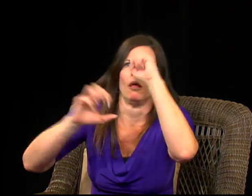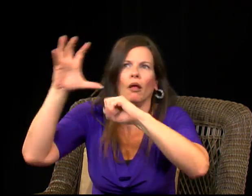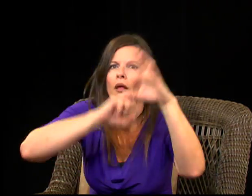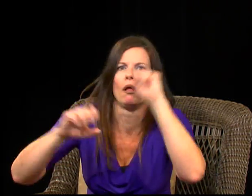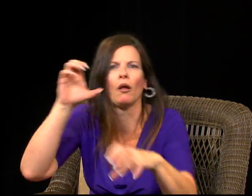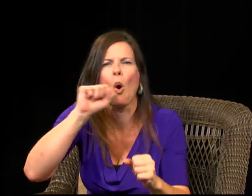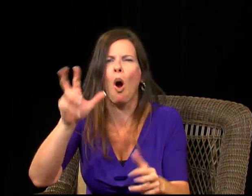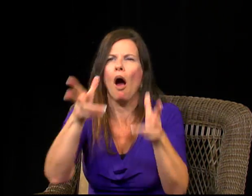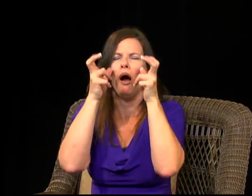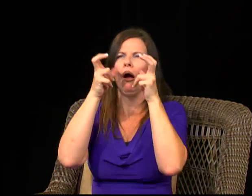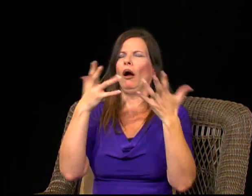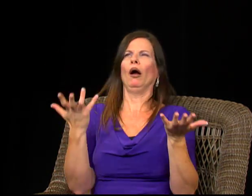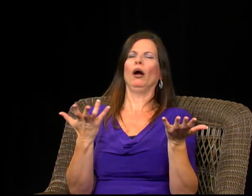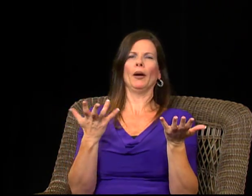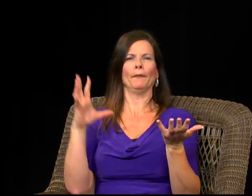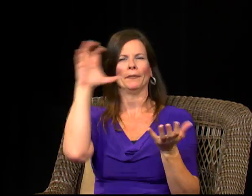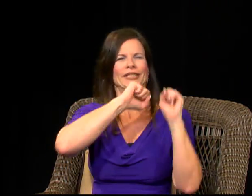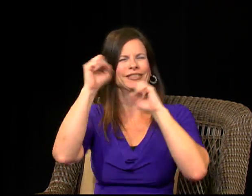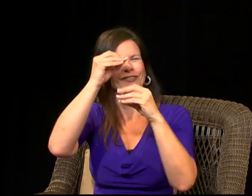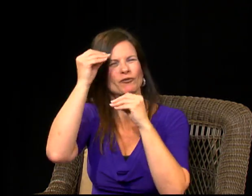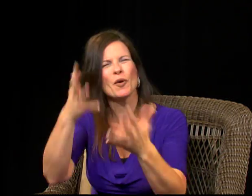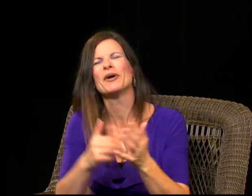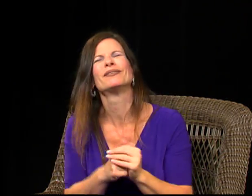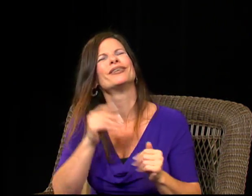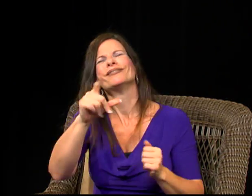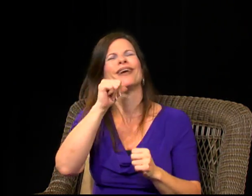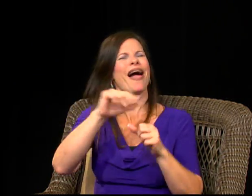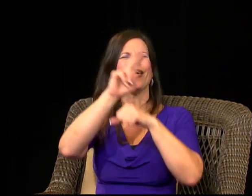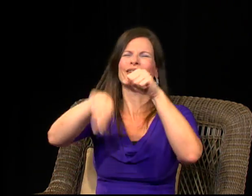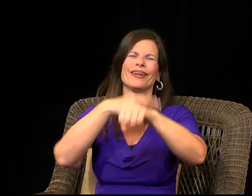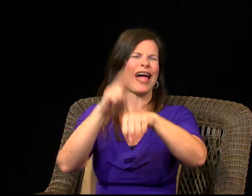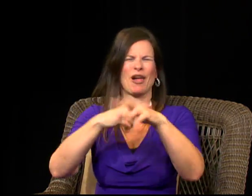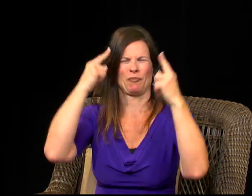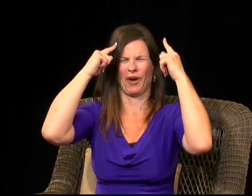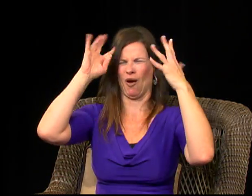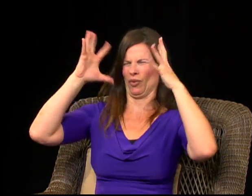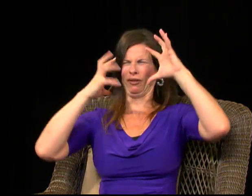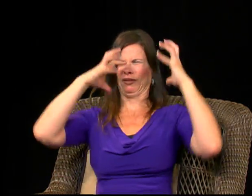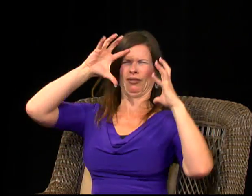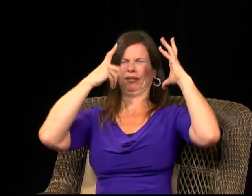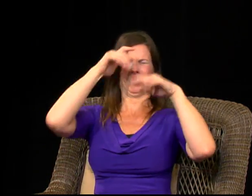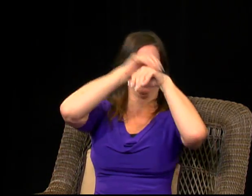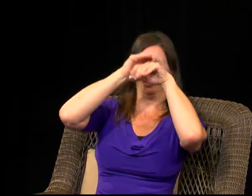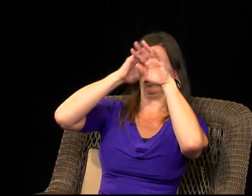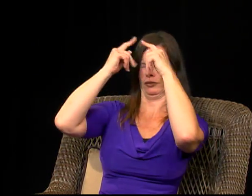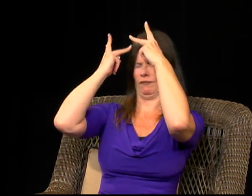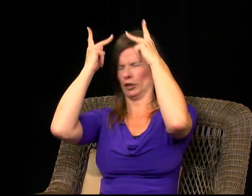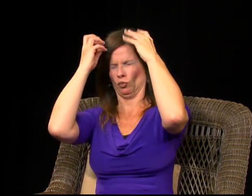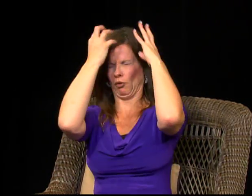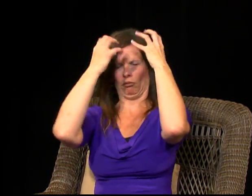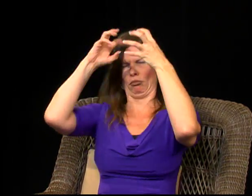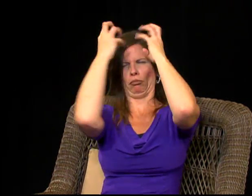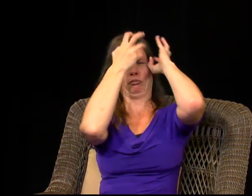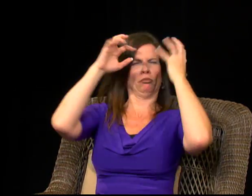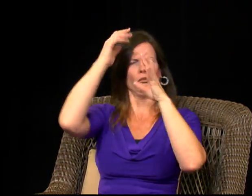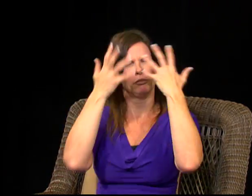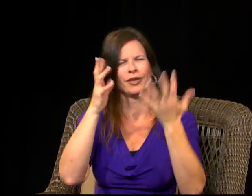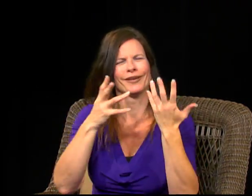what's lacking. And so deaf students are missing a lot. They don't understand the message. They often miss facts. They can't